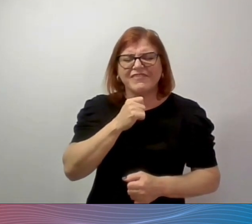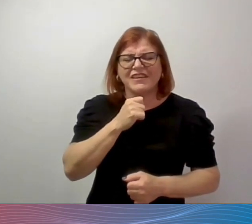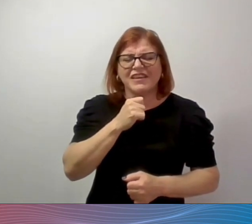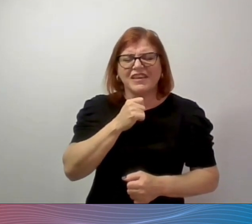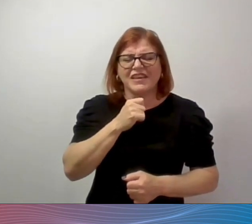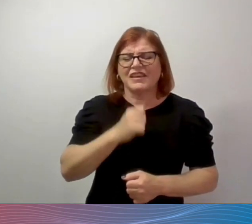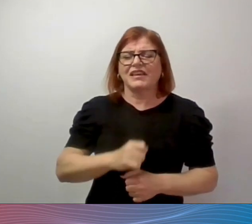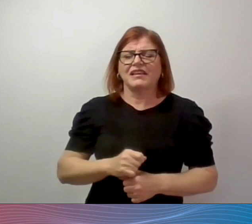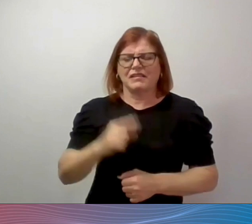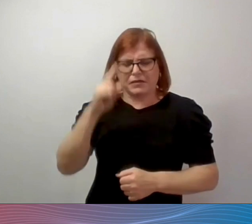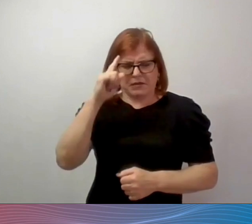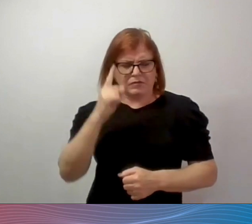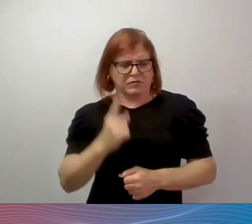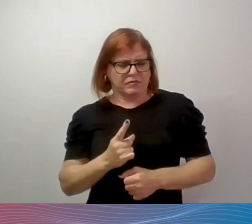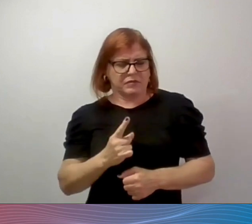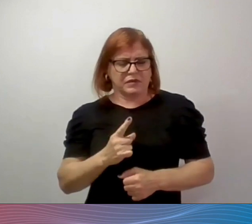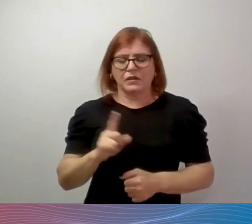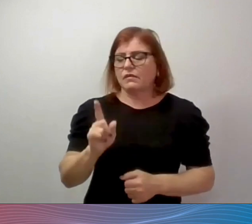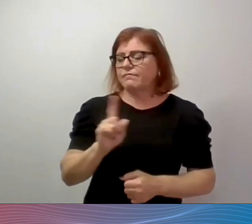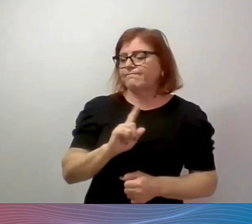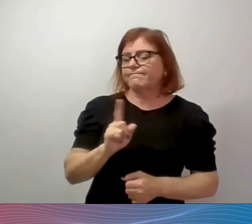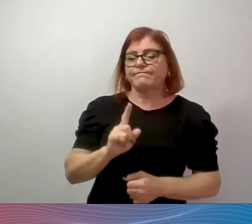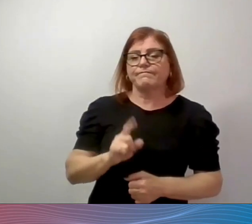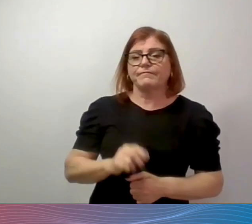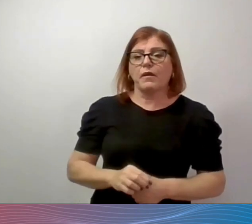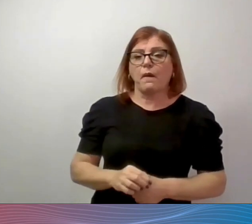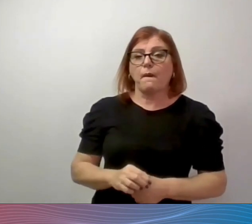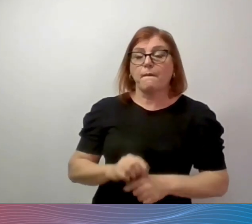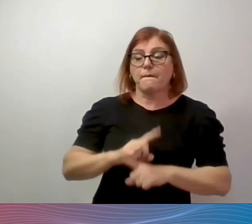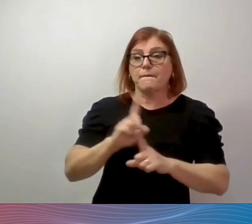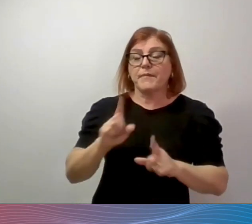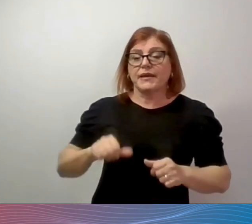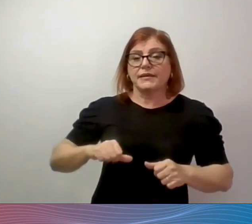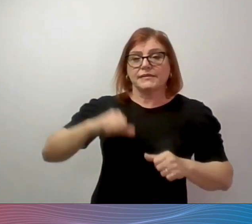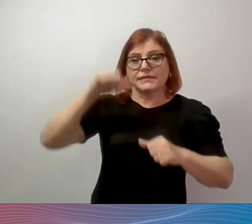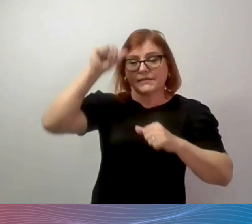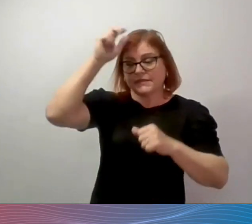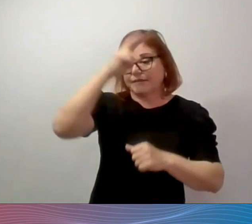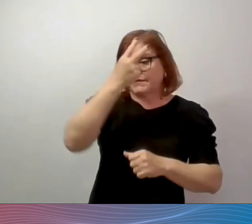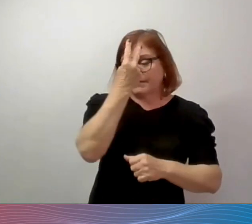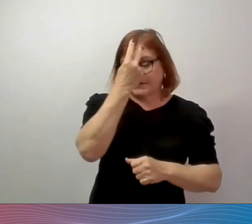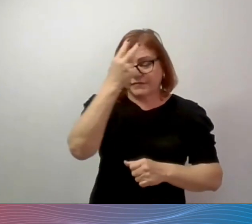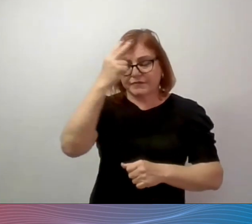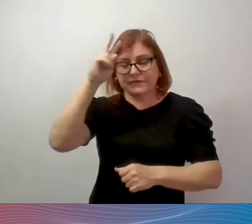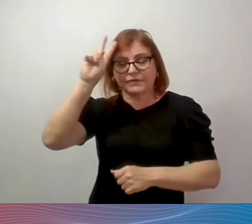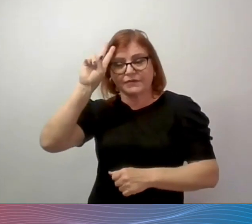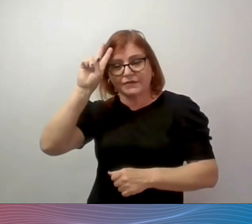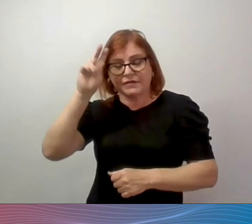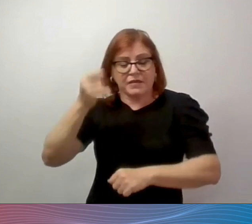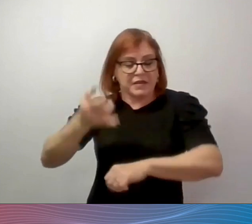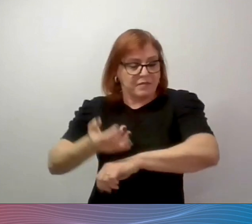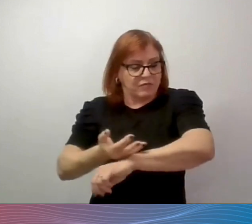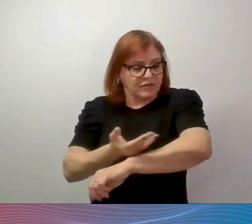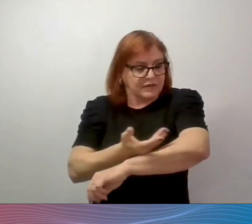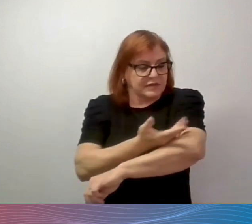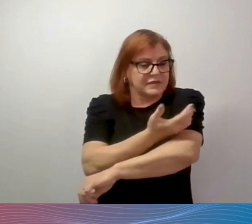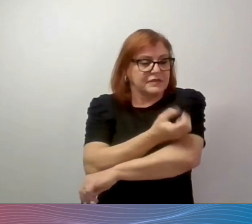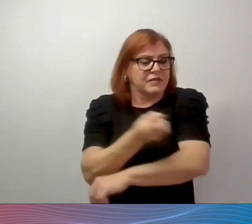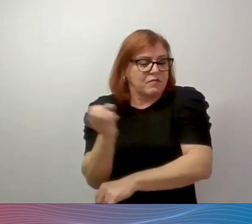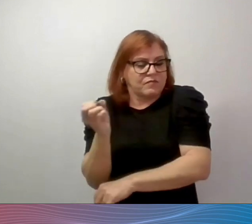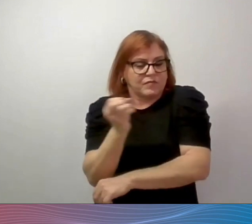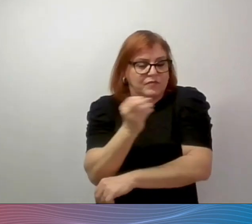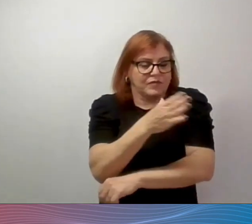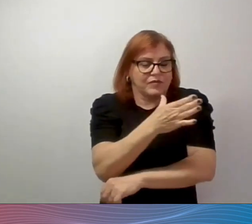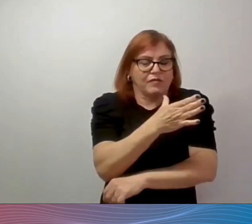I want to have the spirit of the mind. Renovado. Renewed. A minha emoção também. And all my emotions as well.